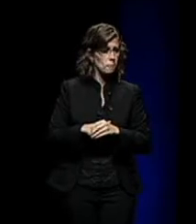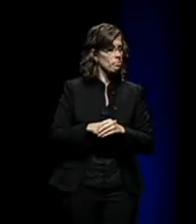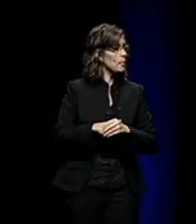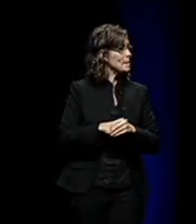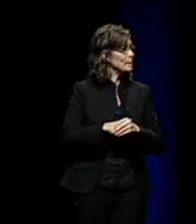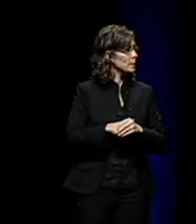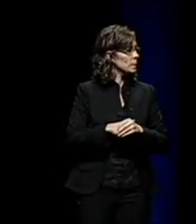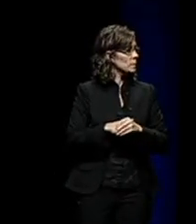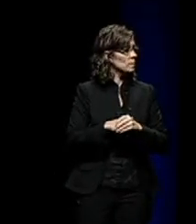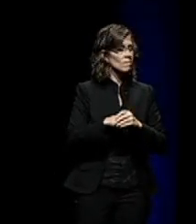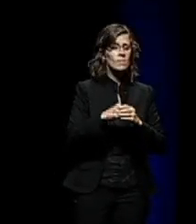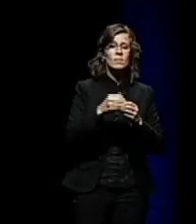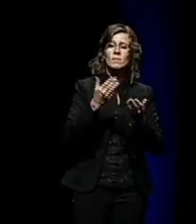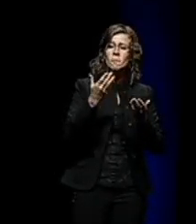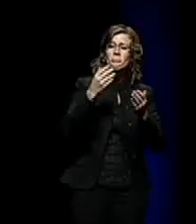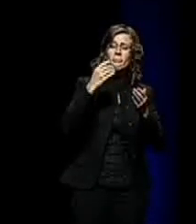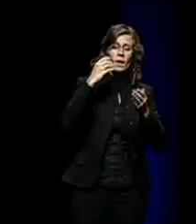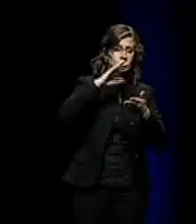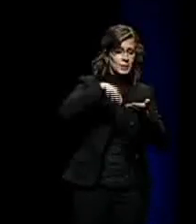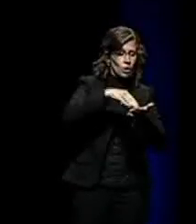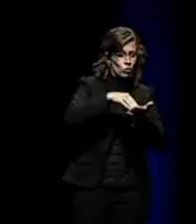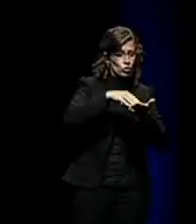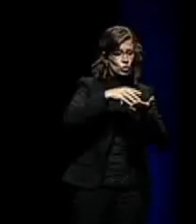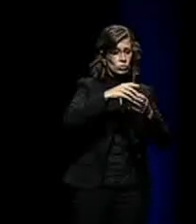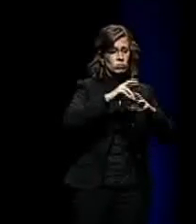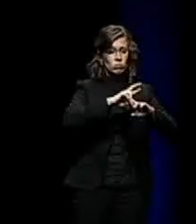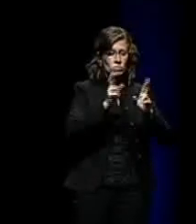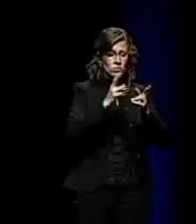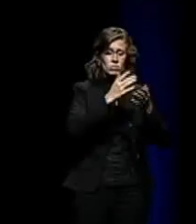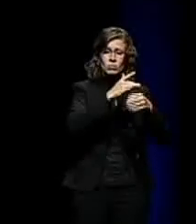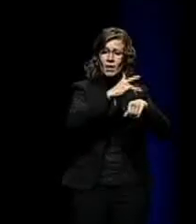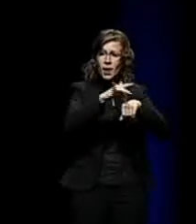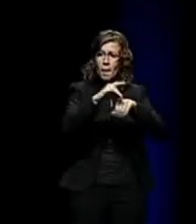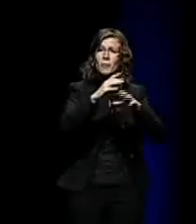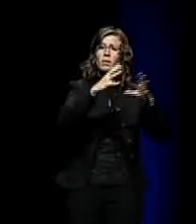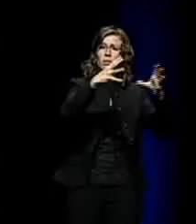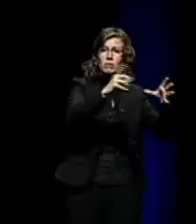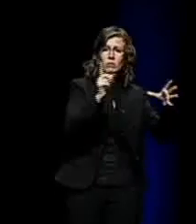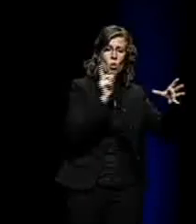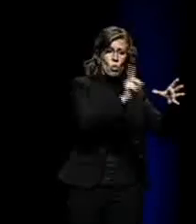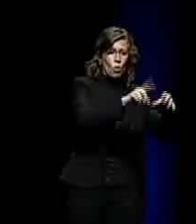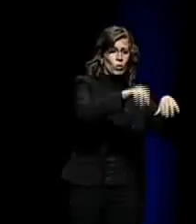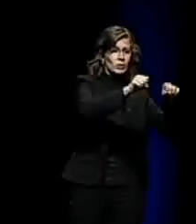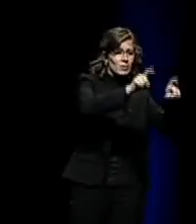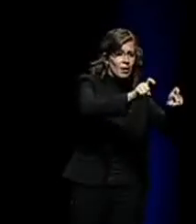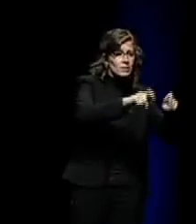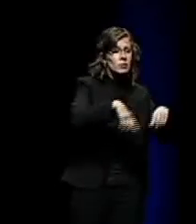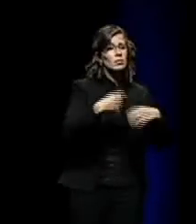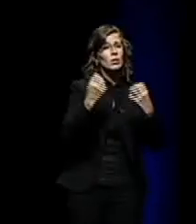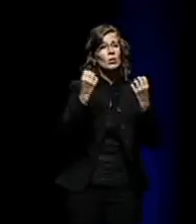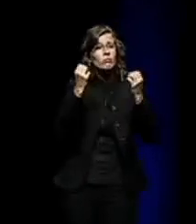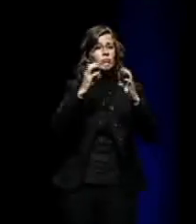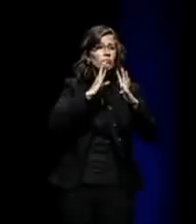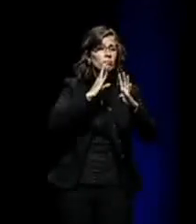available, given year-round. Instant scoring for computer-based tests. Performance tests should be scored within one week.